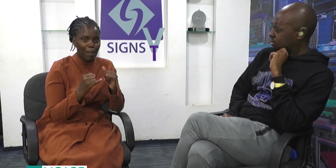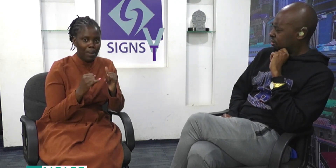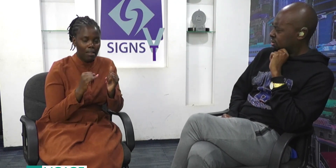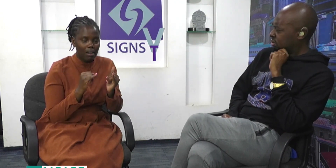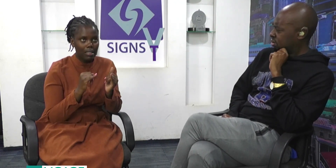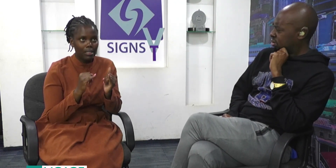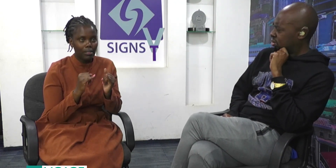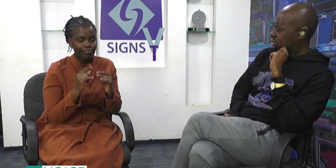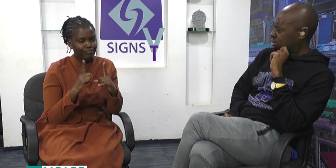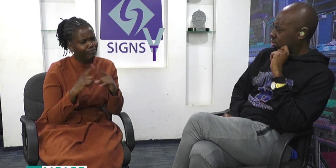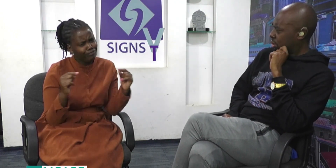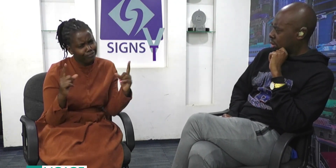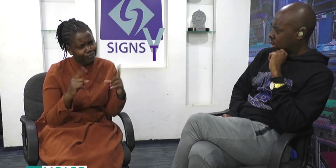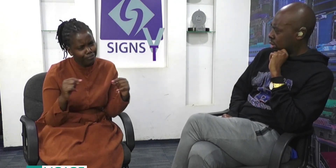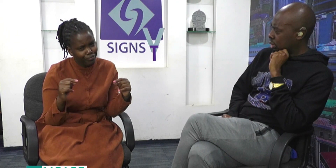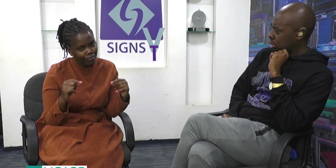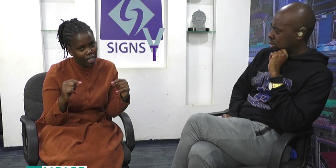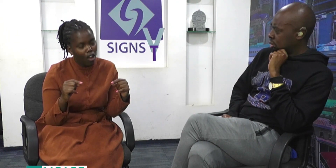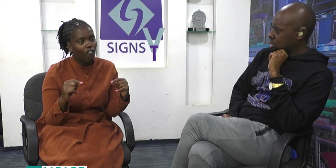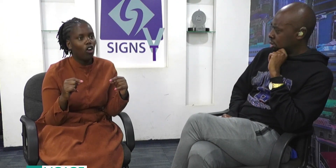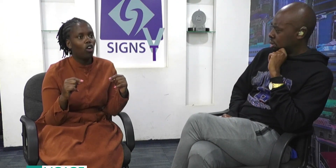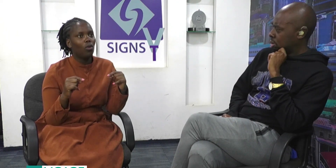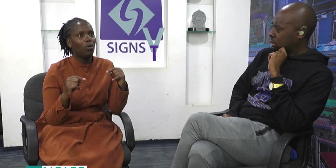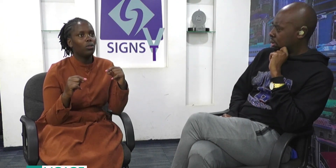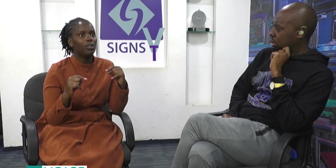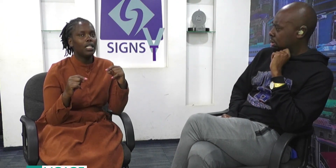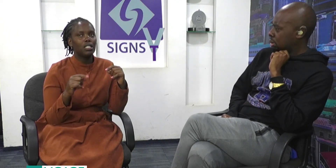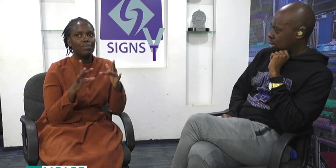Now, do you have a final message,